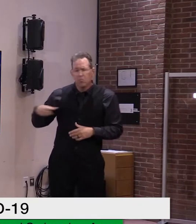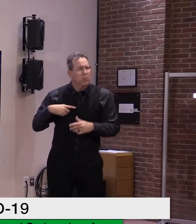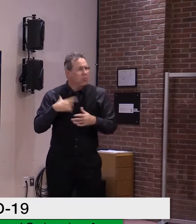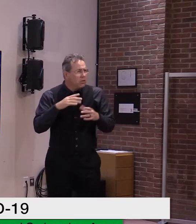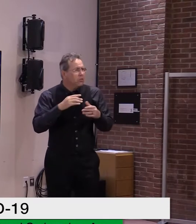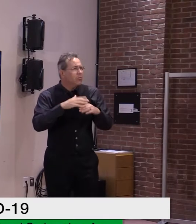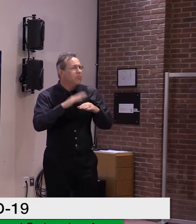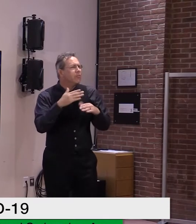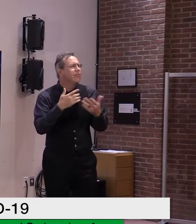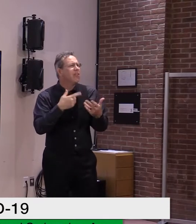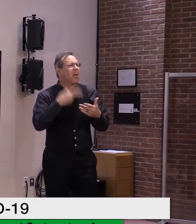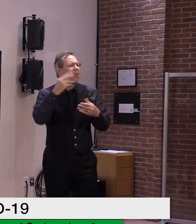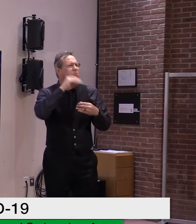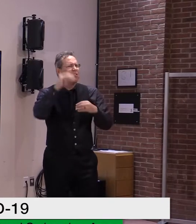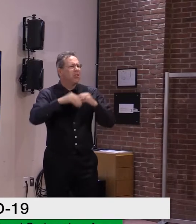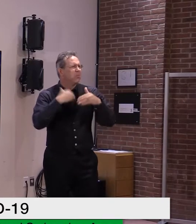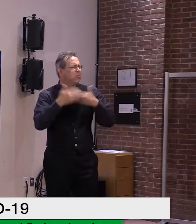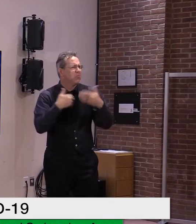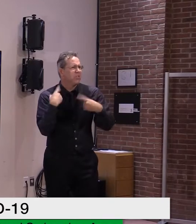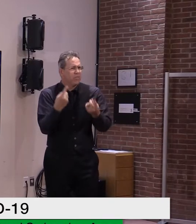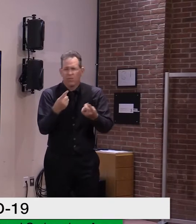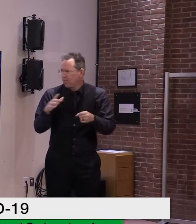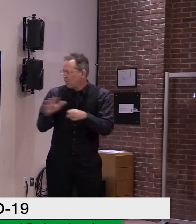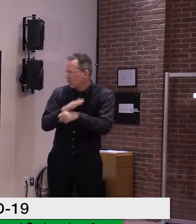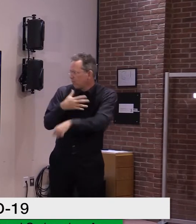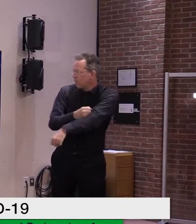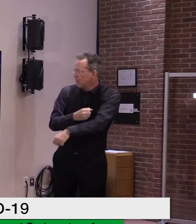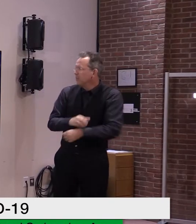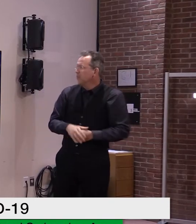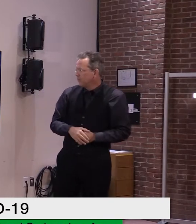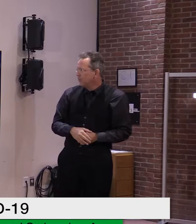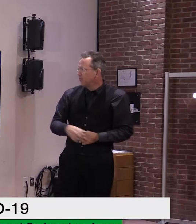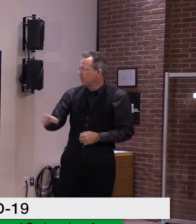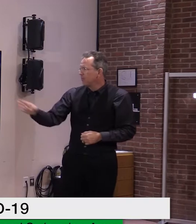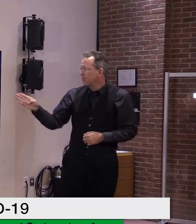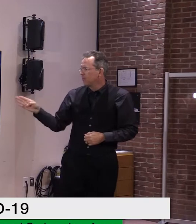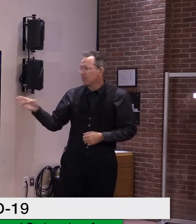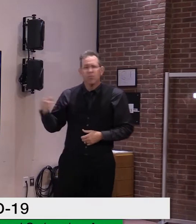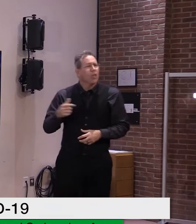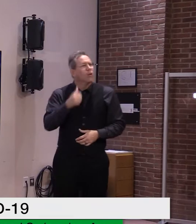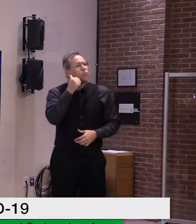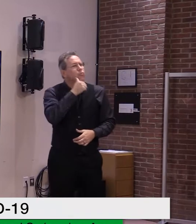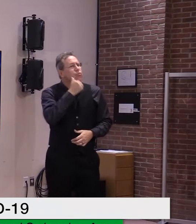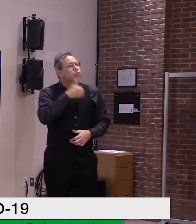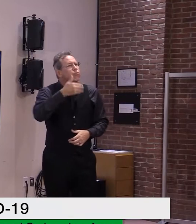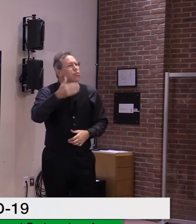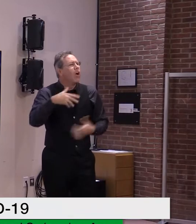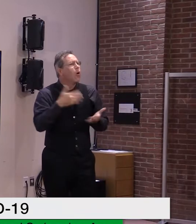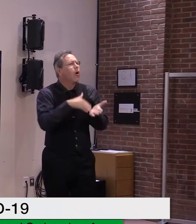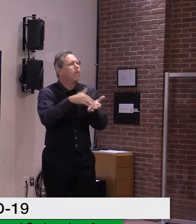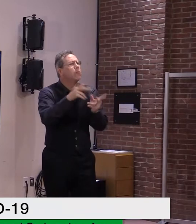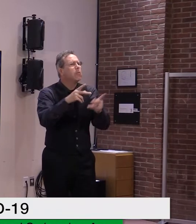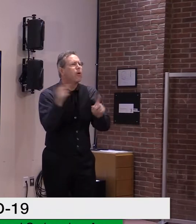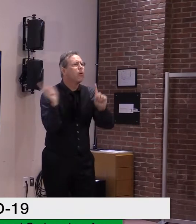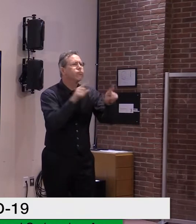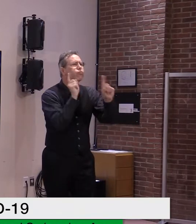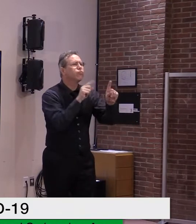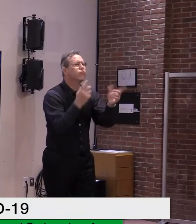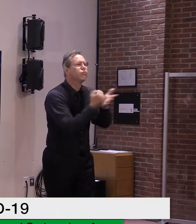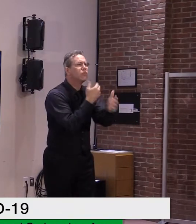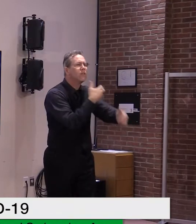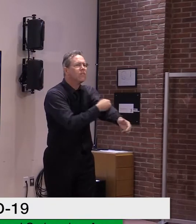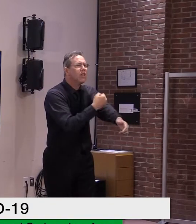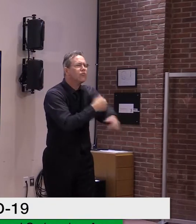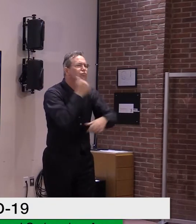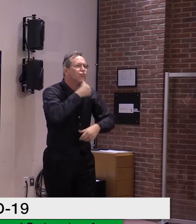well. Taking a look at the last 2 weeks, we can see that new vaccinations were falling a little bit